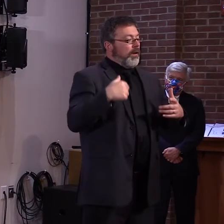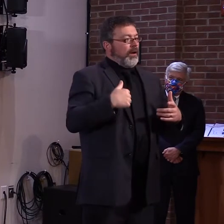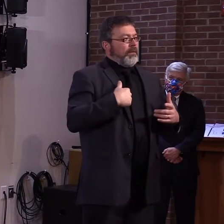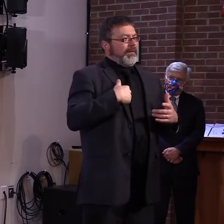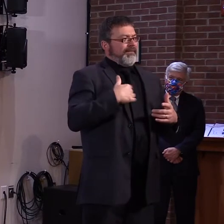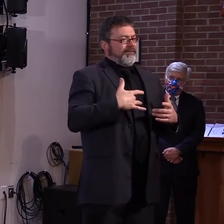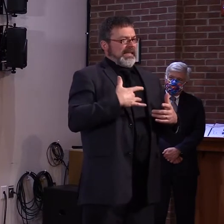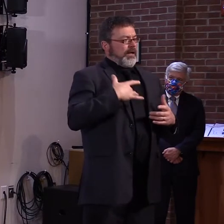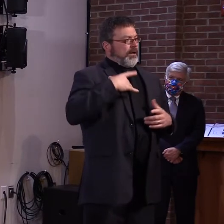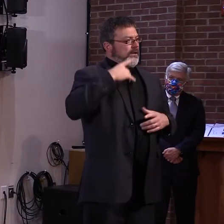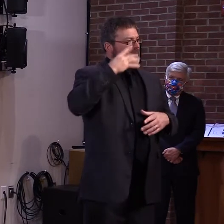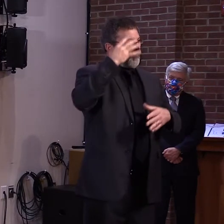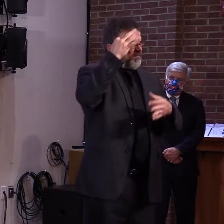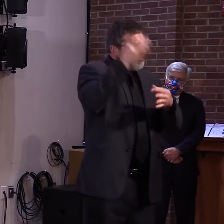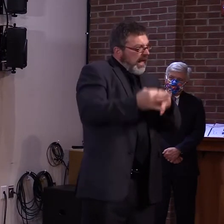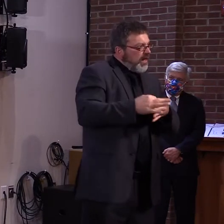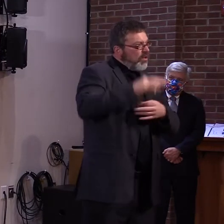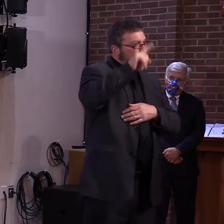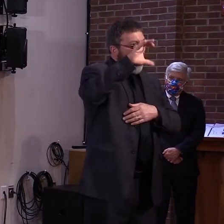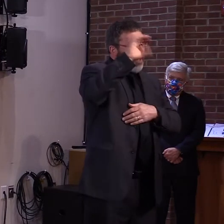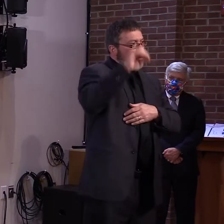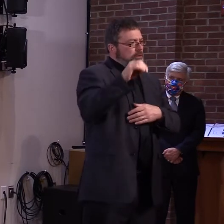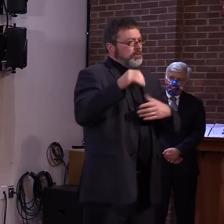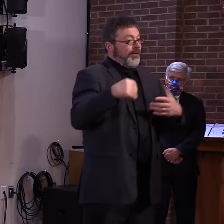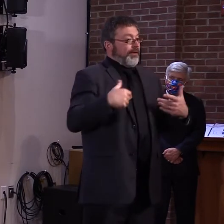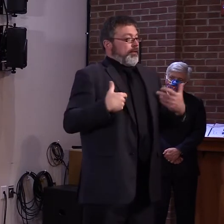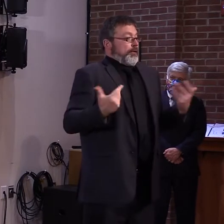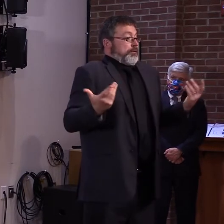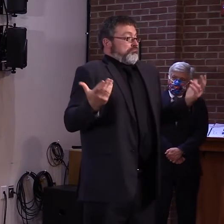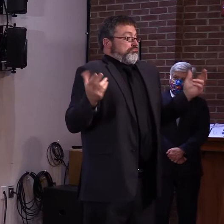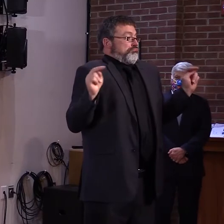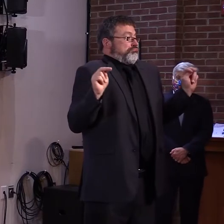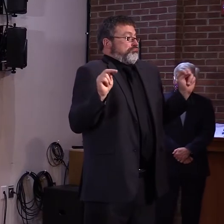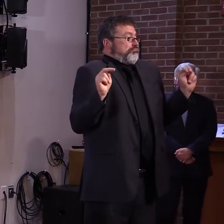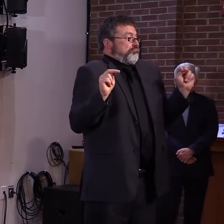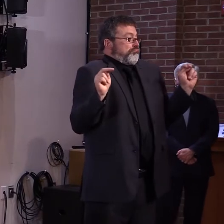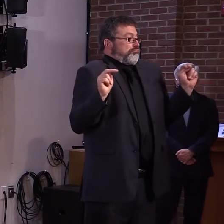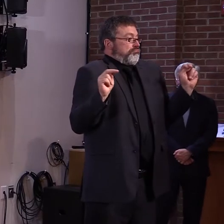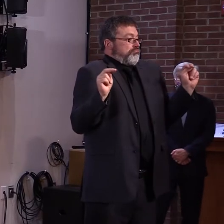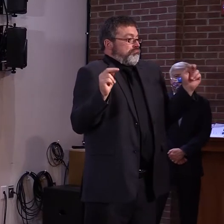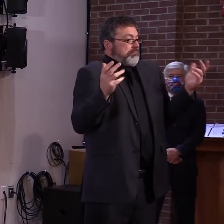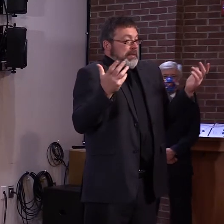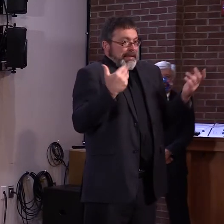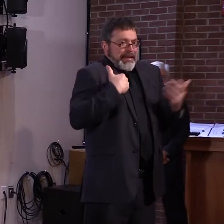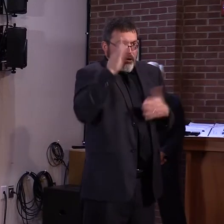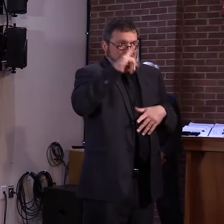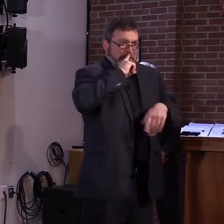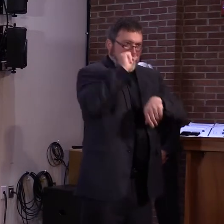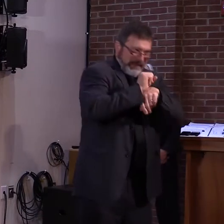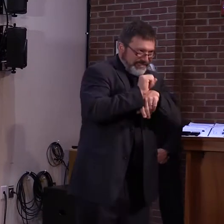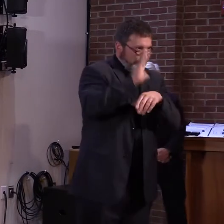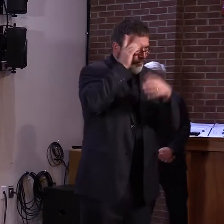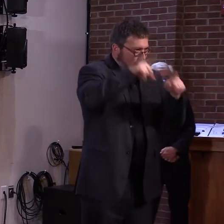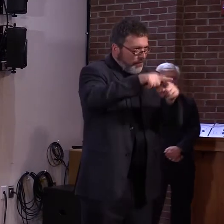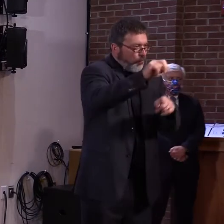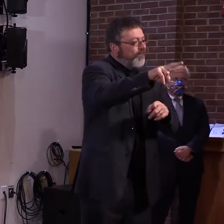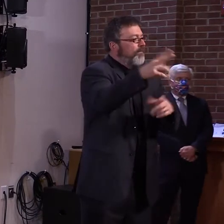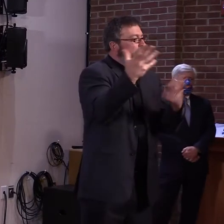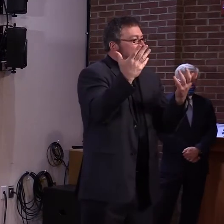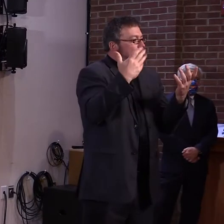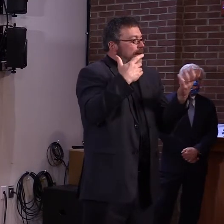a vaccine ready by then, but we'll learn over the next month or so whether that's something that